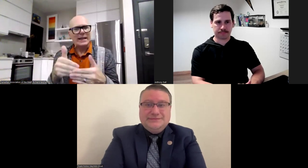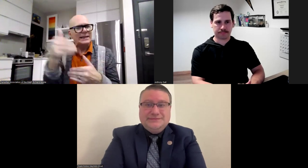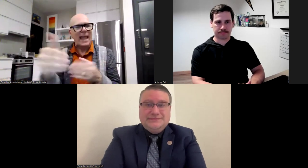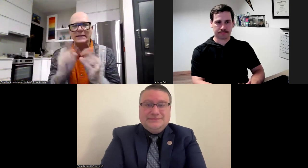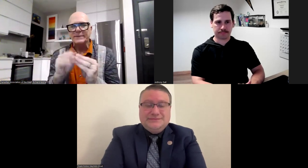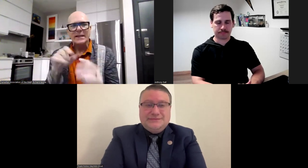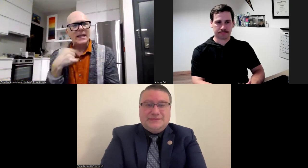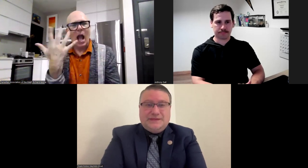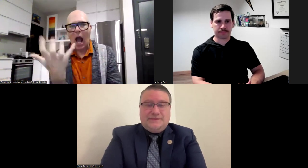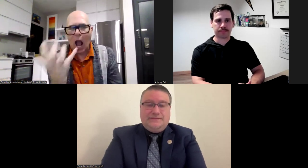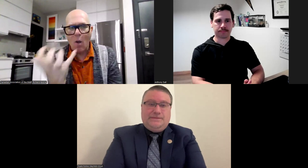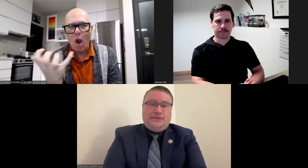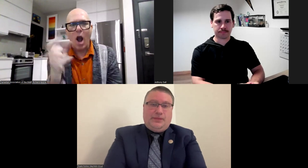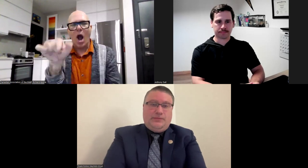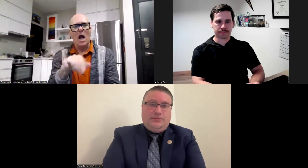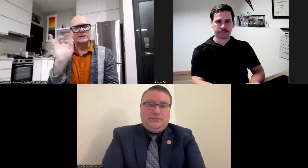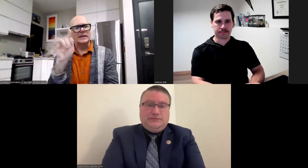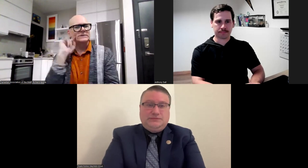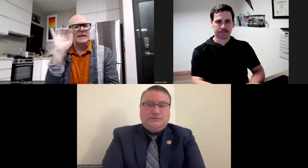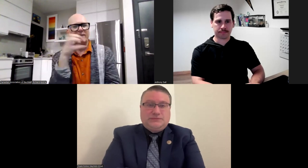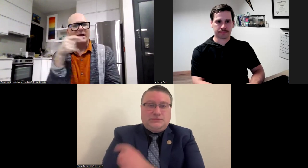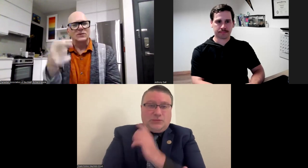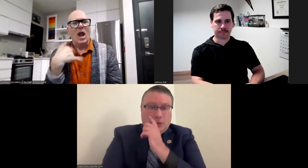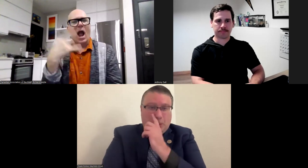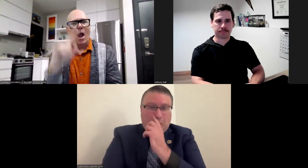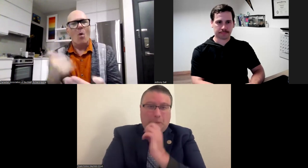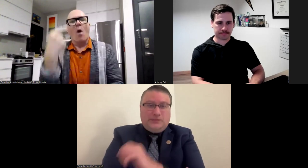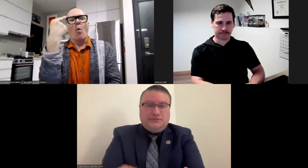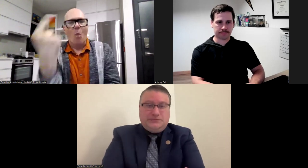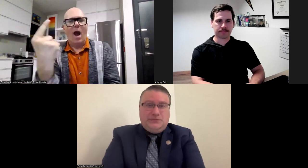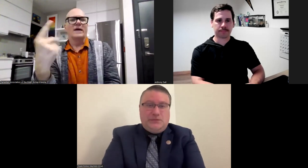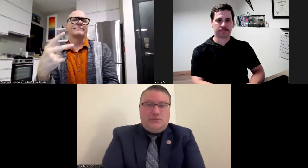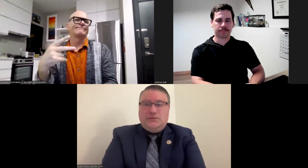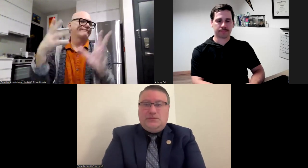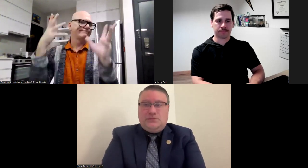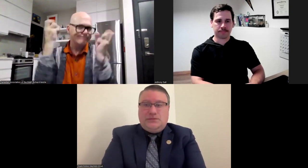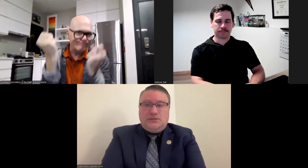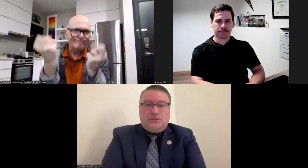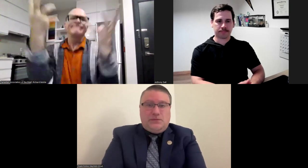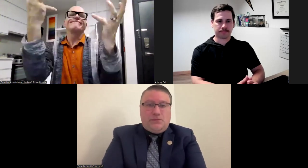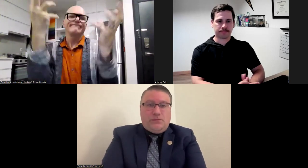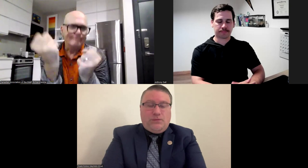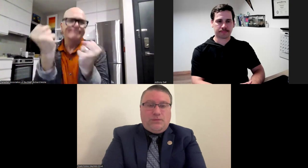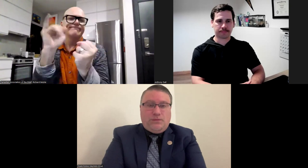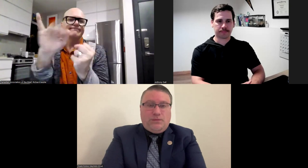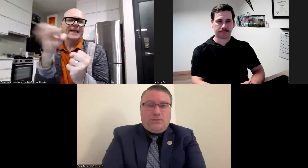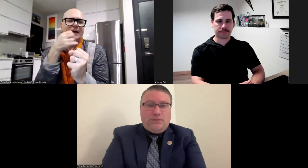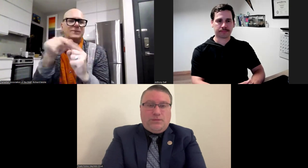as parents, really pushing for that around the table, saying, I want to see an expert in my child's language and my child's